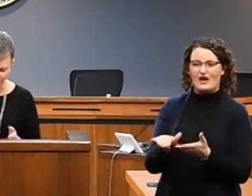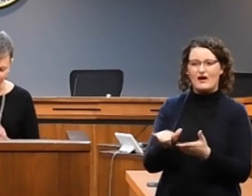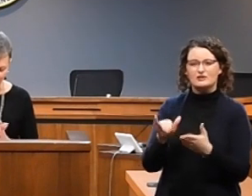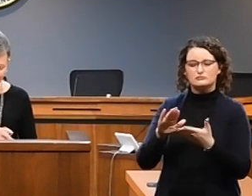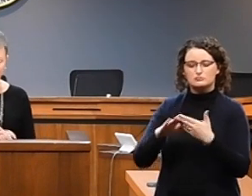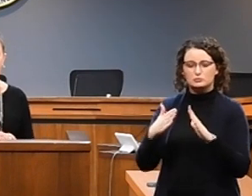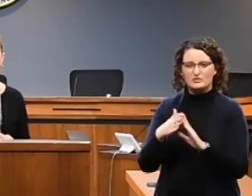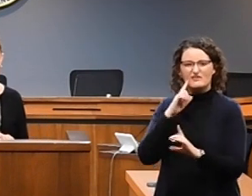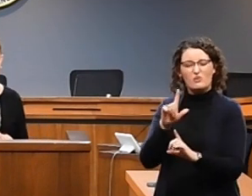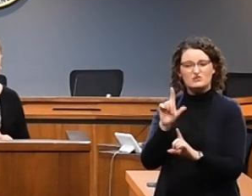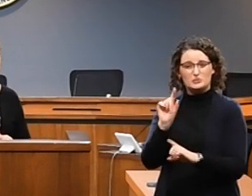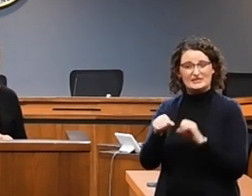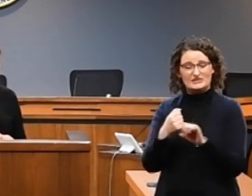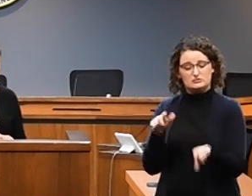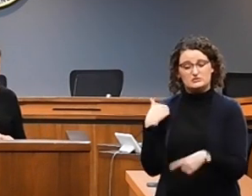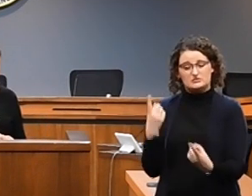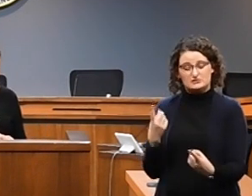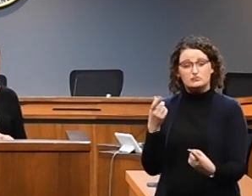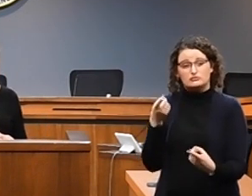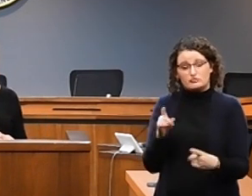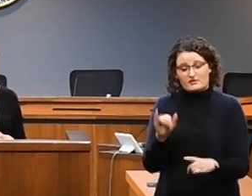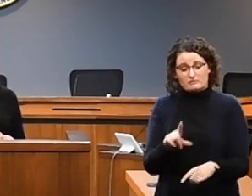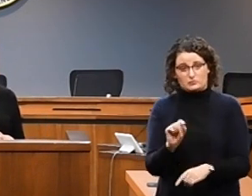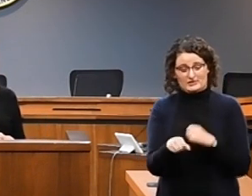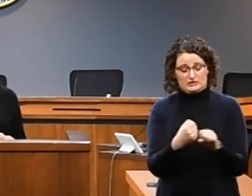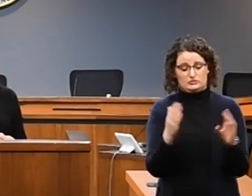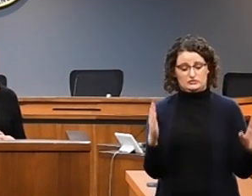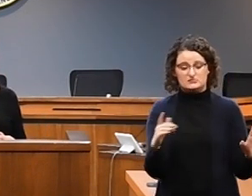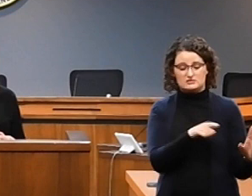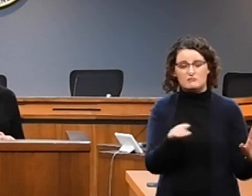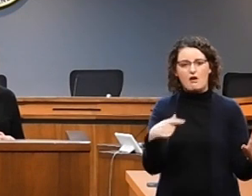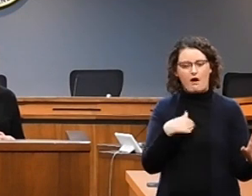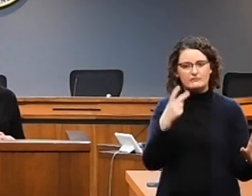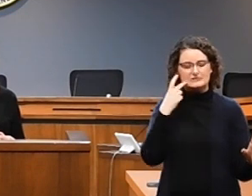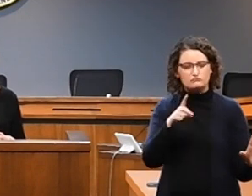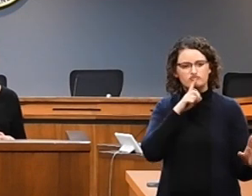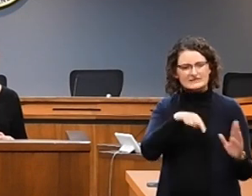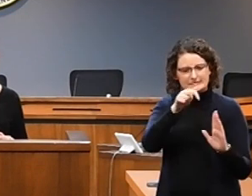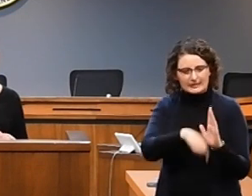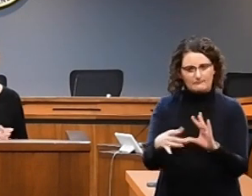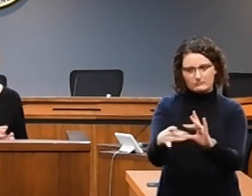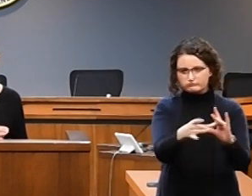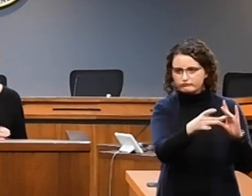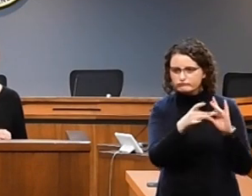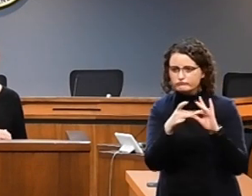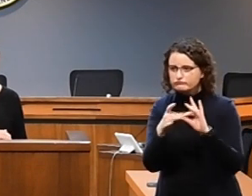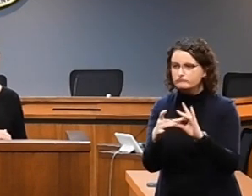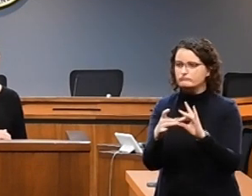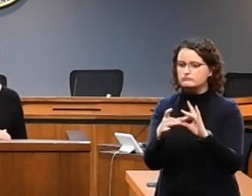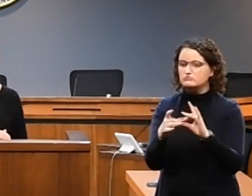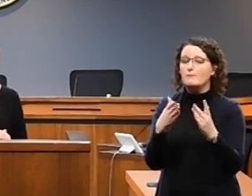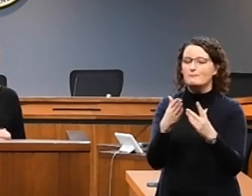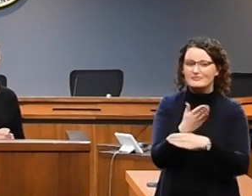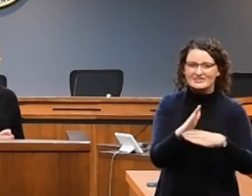Columbia for 20 years, and in that time, I have seen a significant deepening of relationships across faith